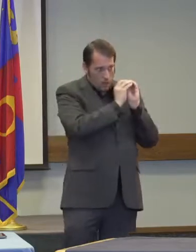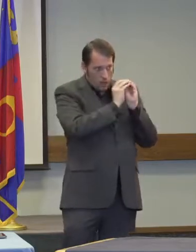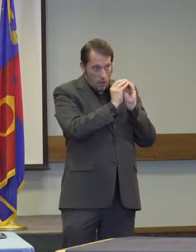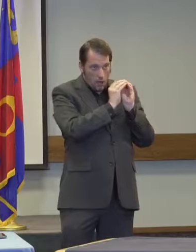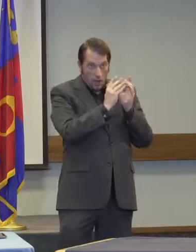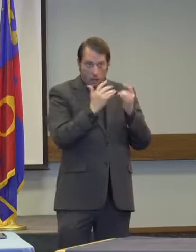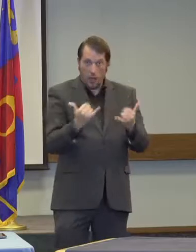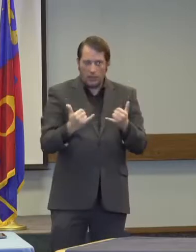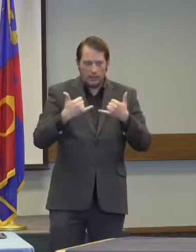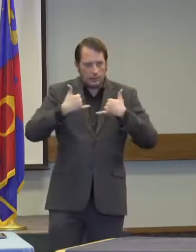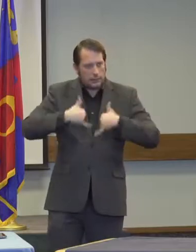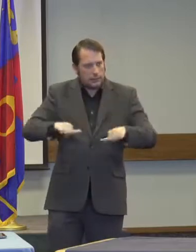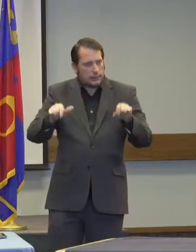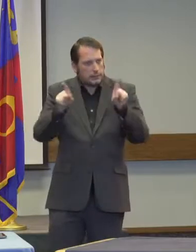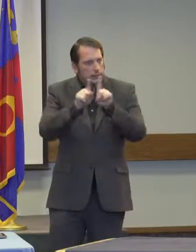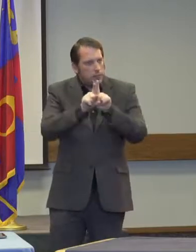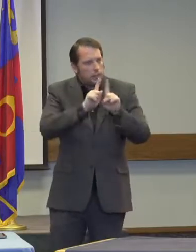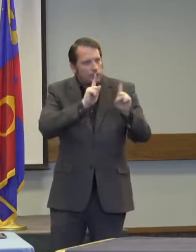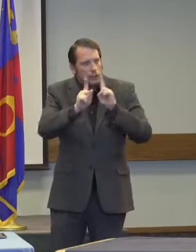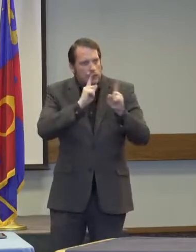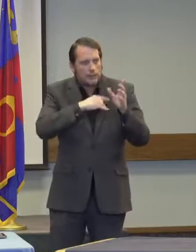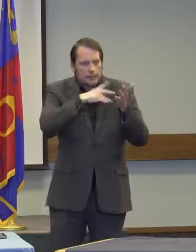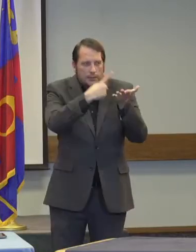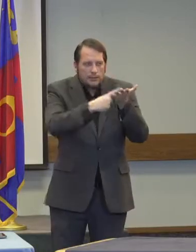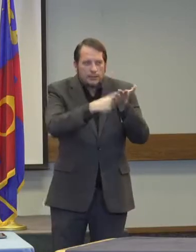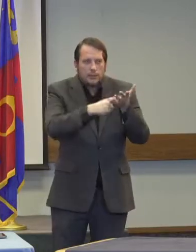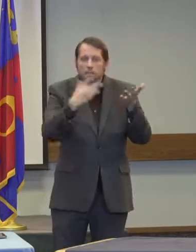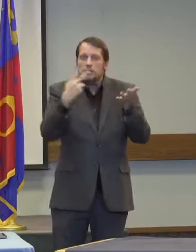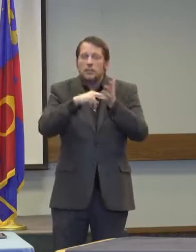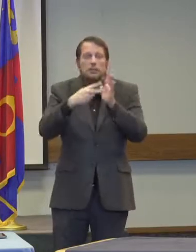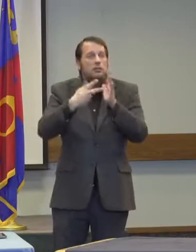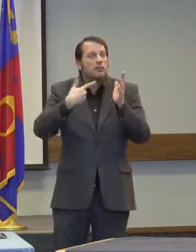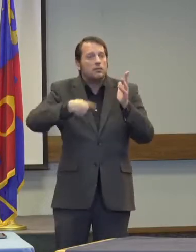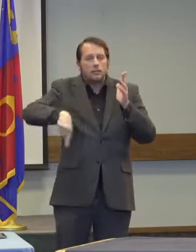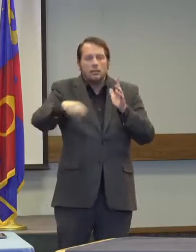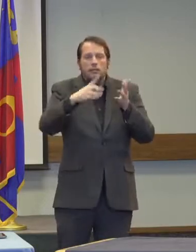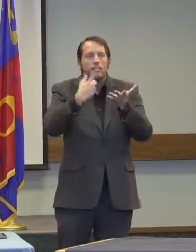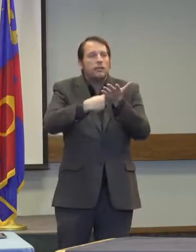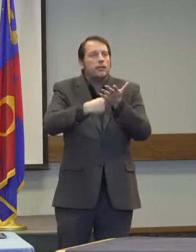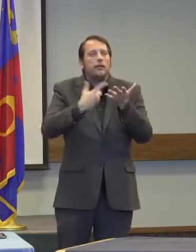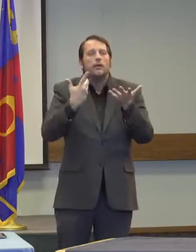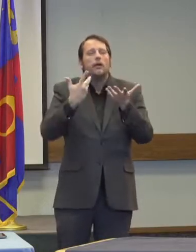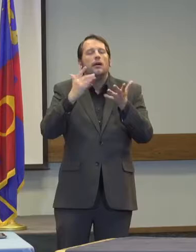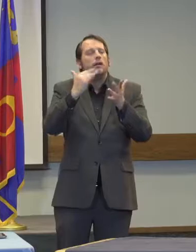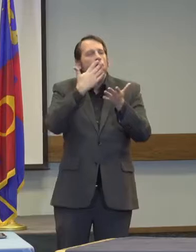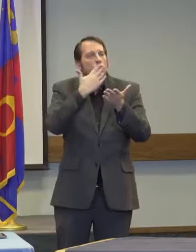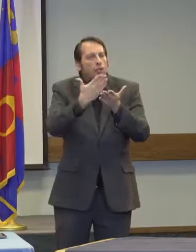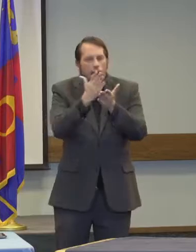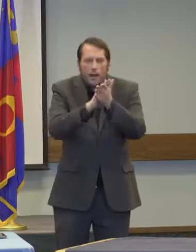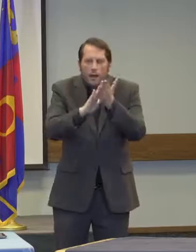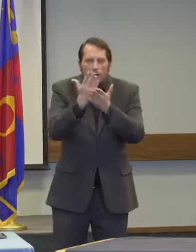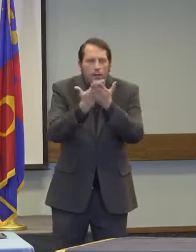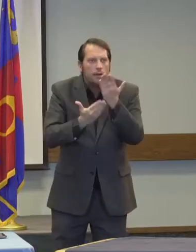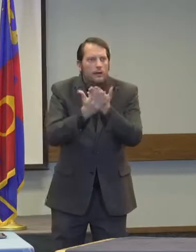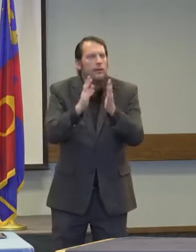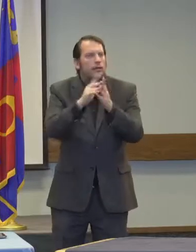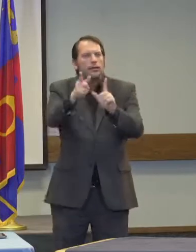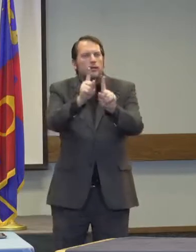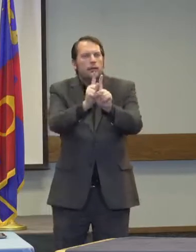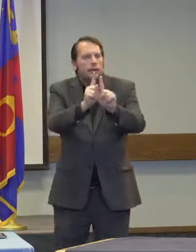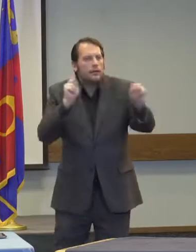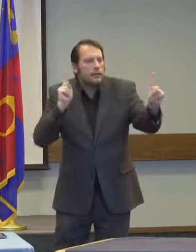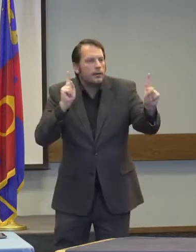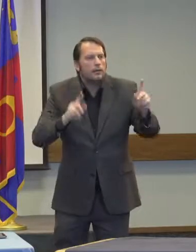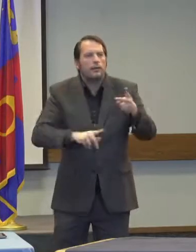practice good hand hygiene, socially distance, as that has moved forward in terms of policies, and made sure the folks understand